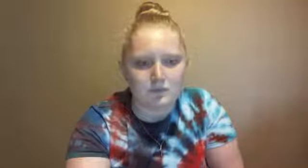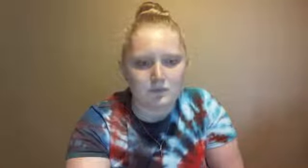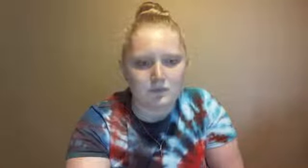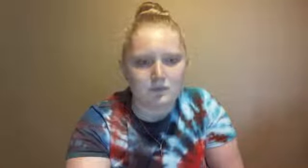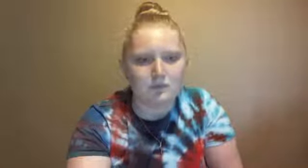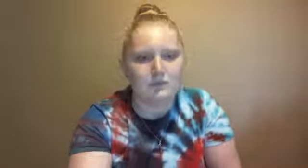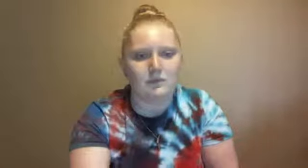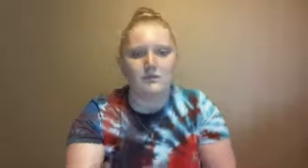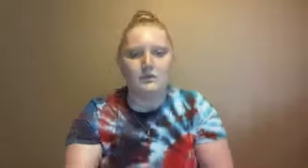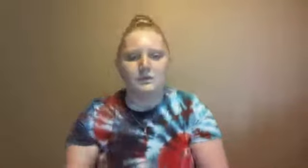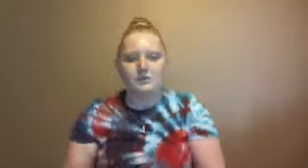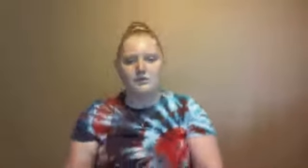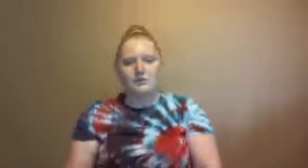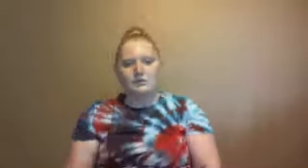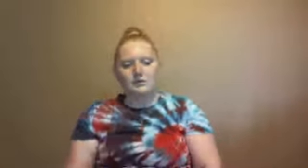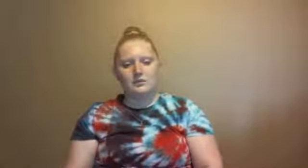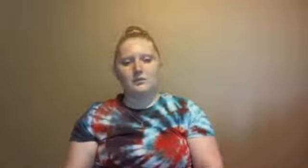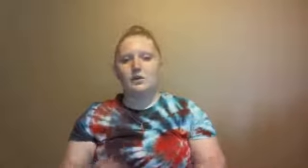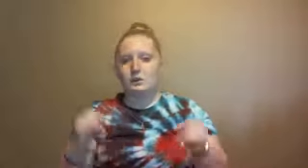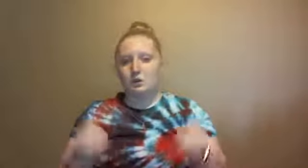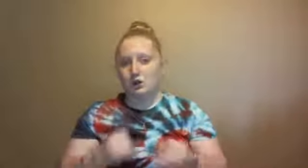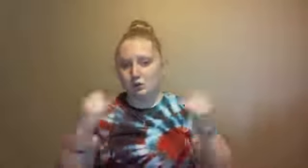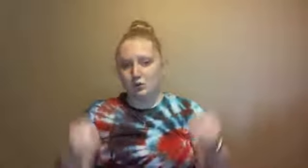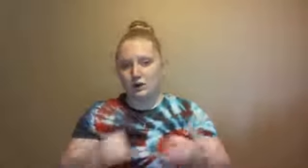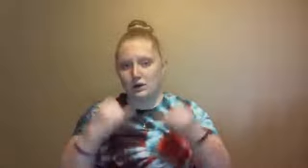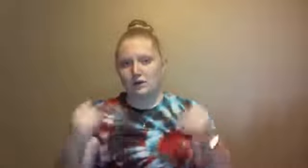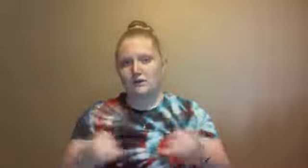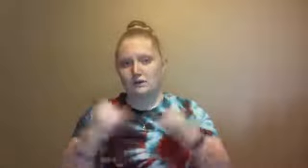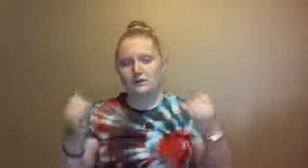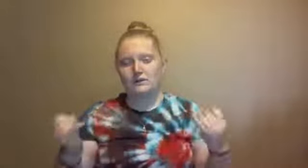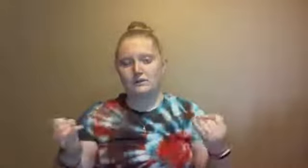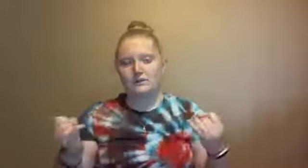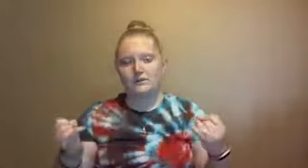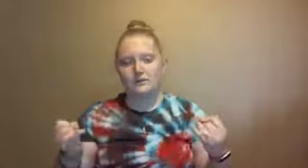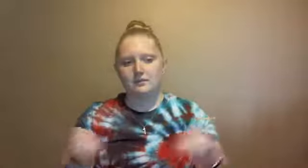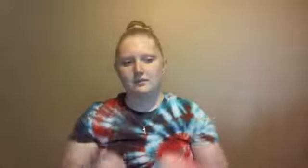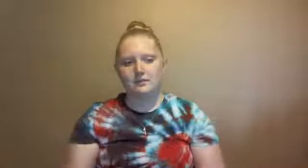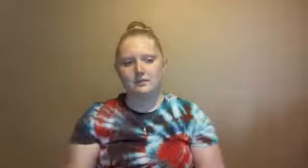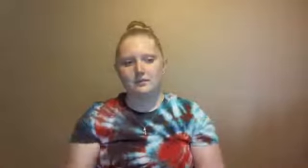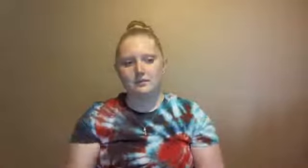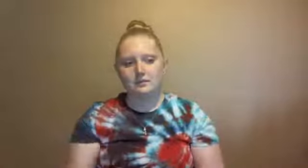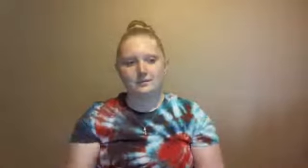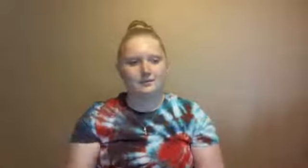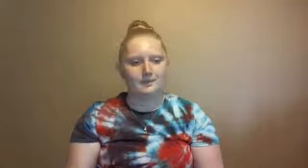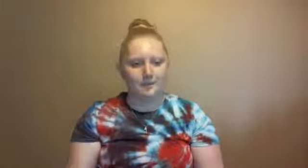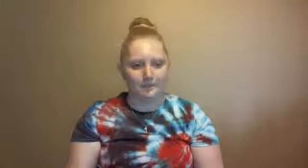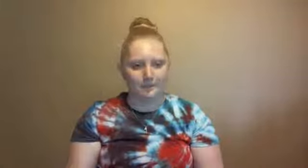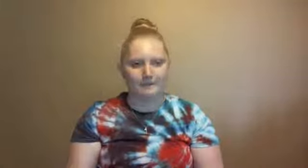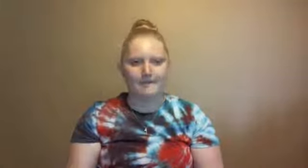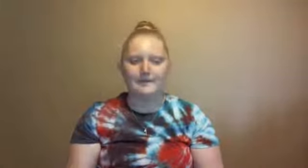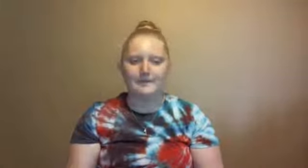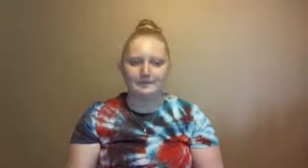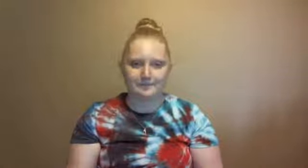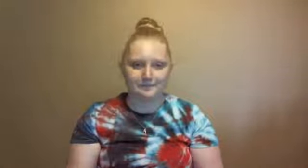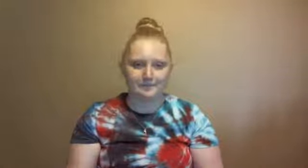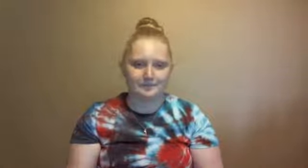Do you like lasagna? Some noodles. Yes, I do. Yes, I do.